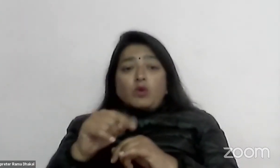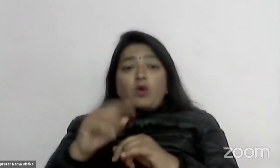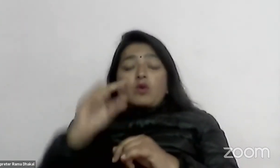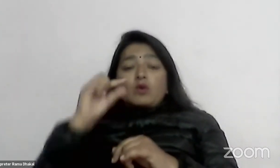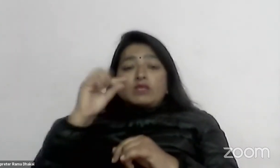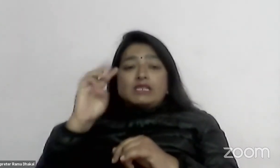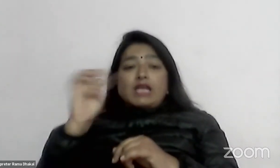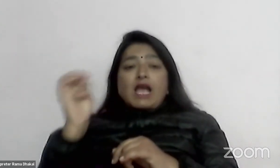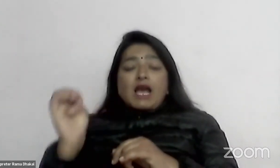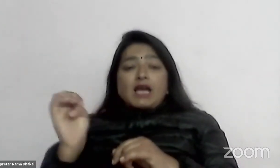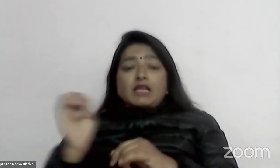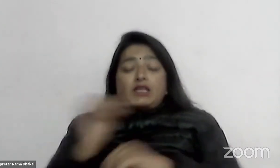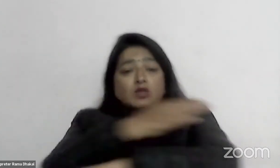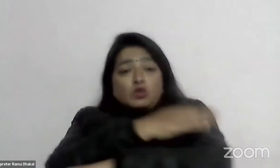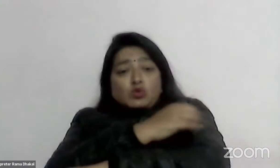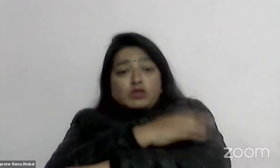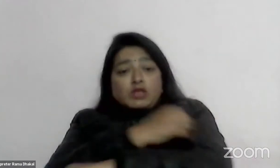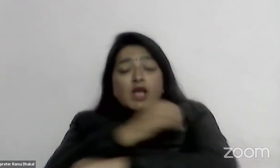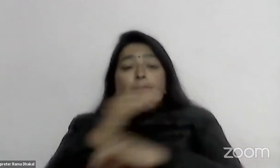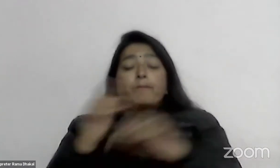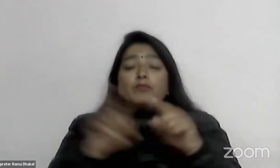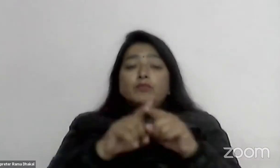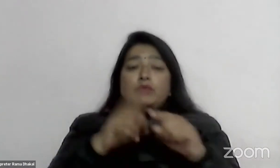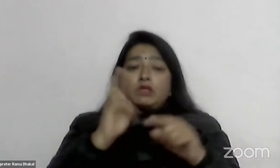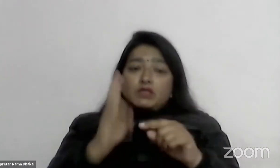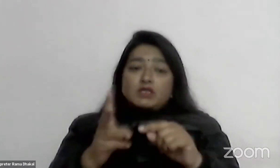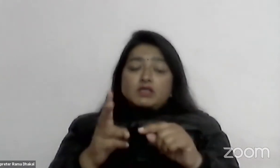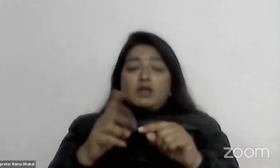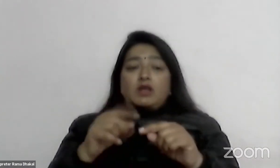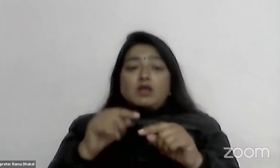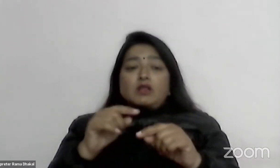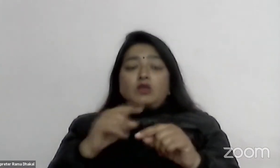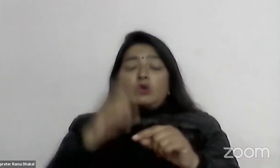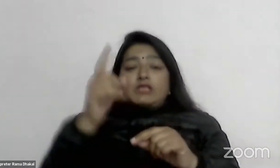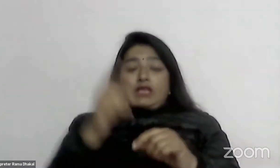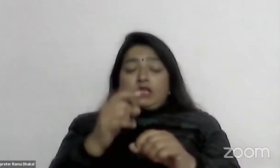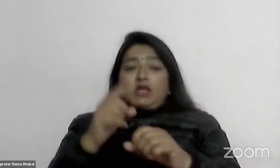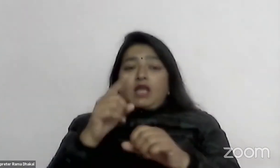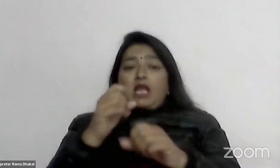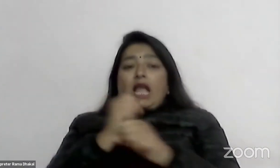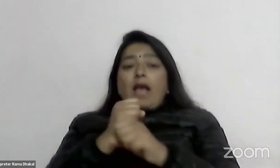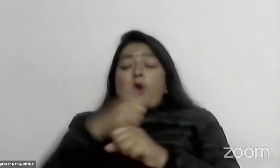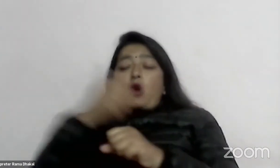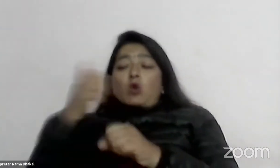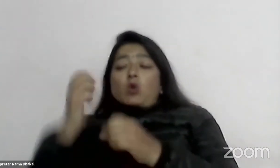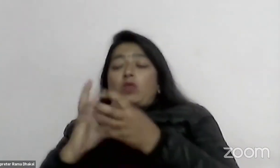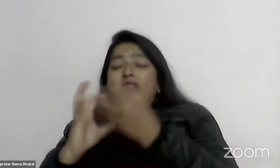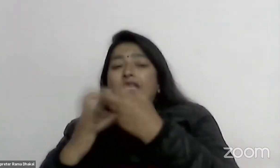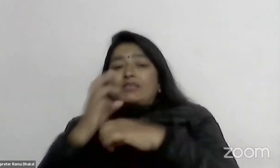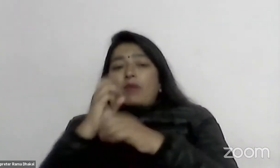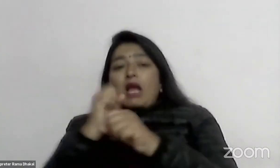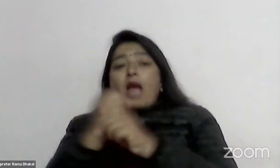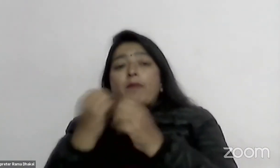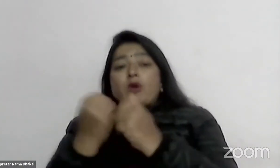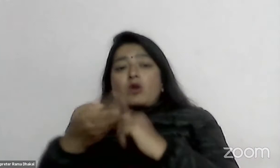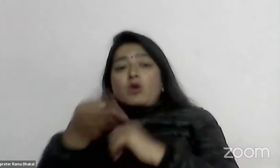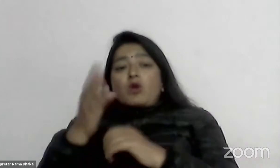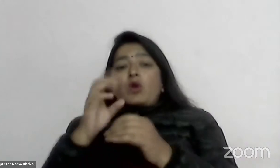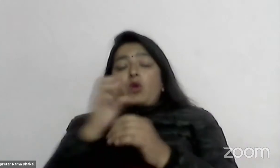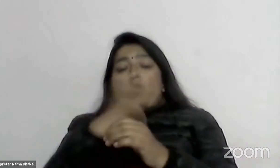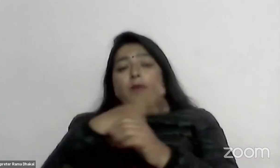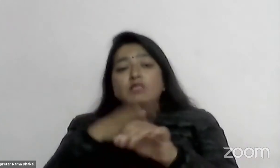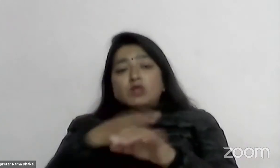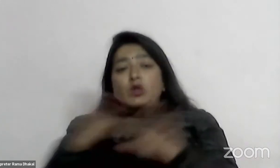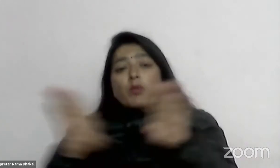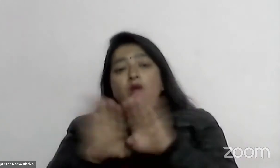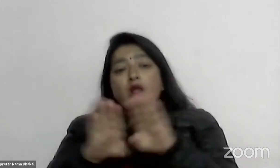including the recommendations and analysis, there is an acceptance of neoliberalism, and measures put forward are quite reactive and adapted